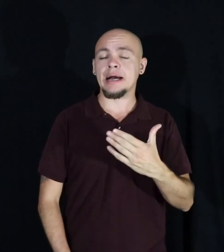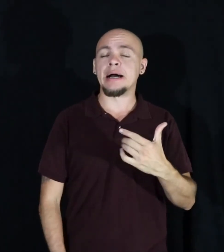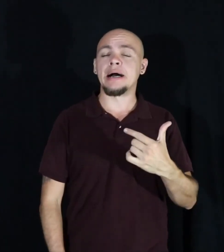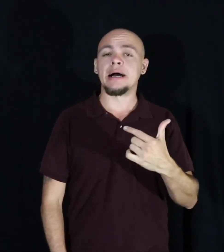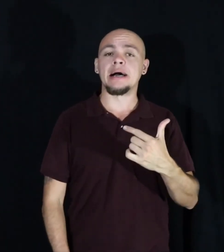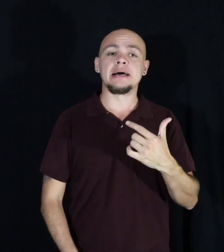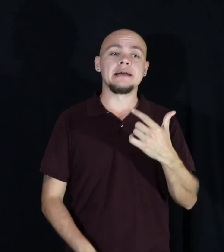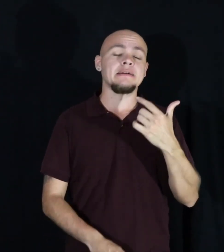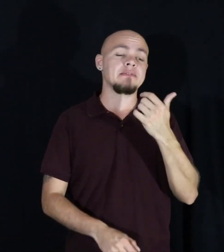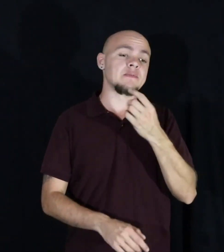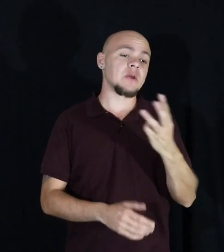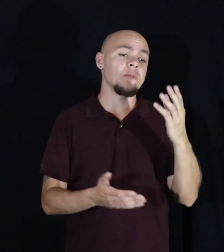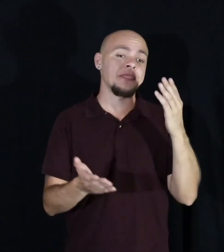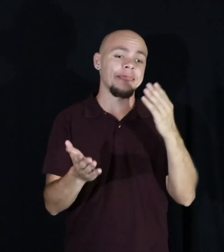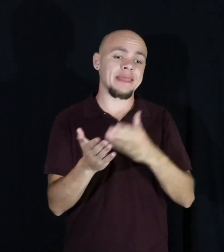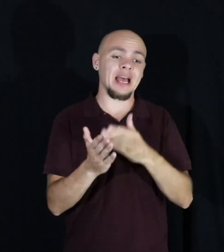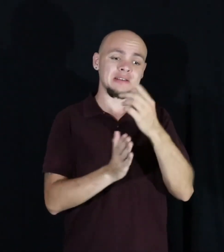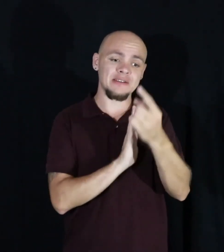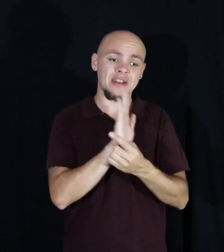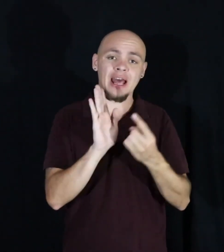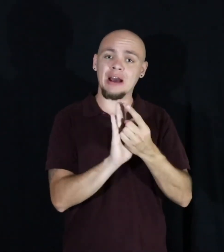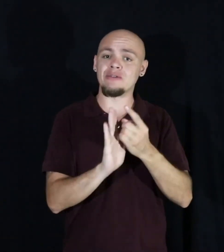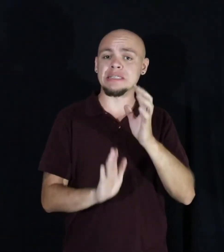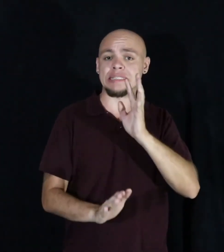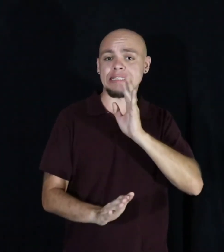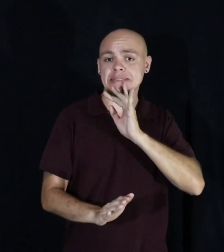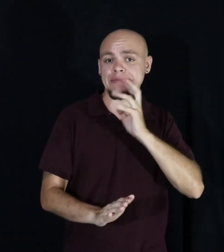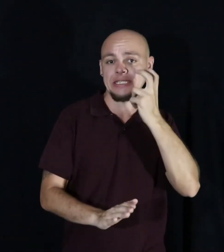who spent thousands of hours in speech therapy,